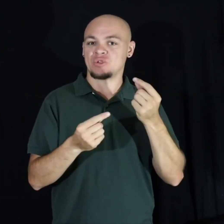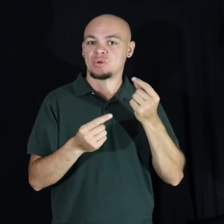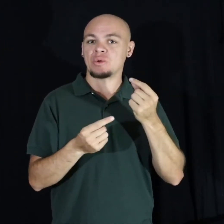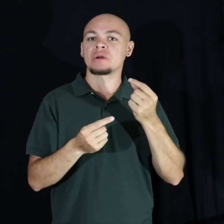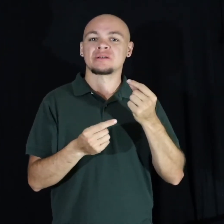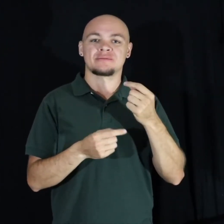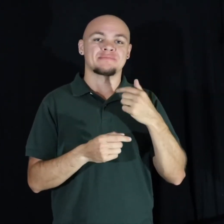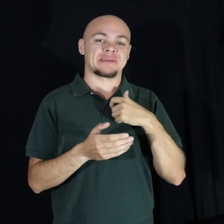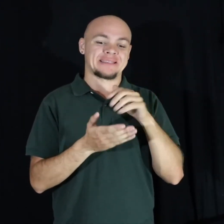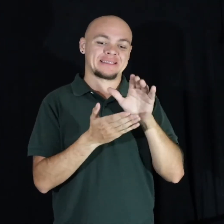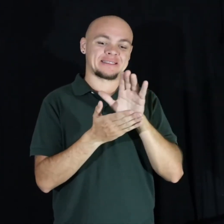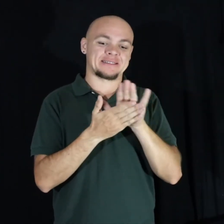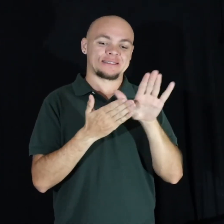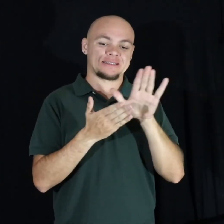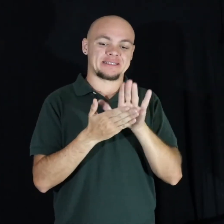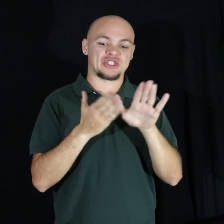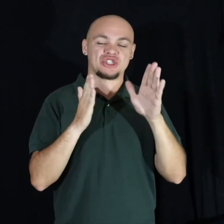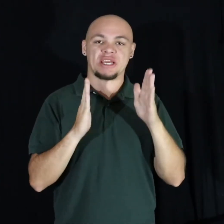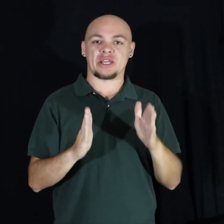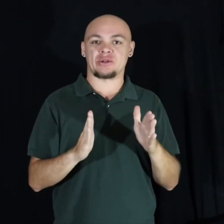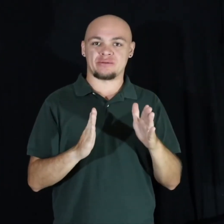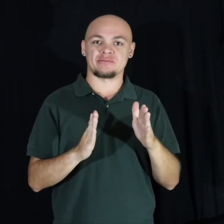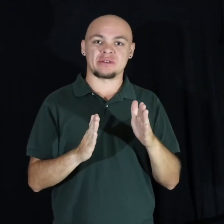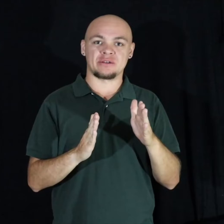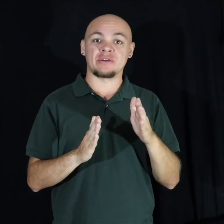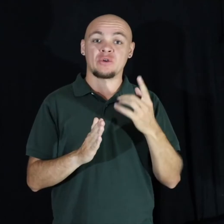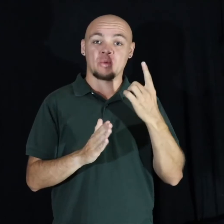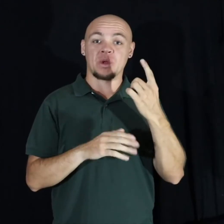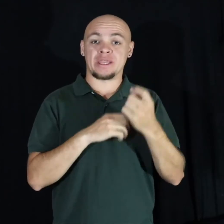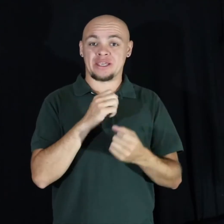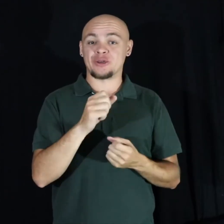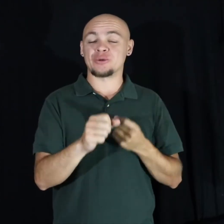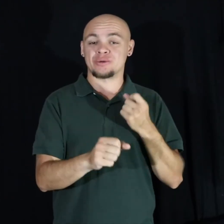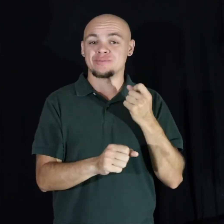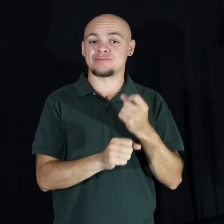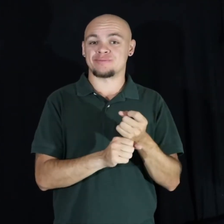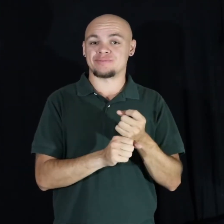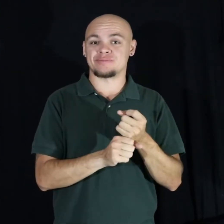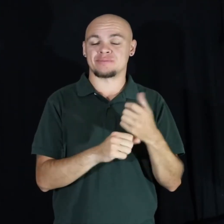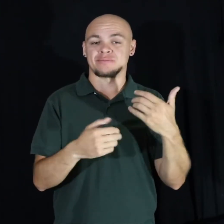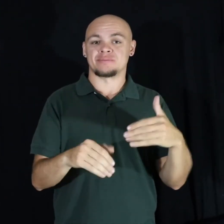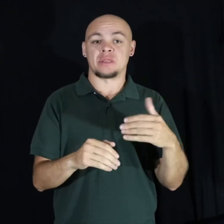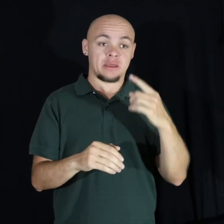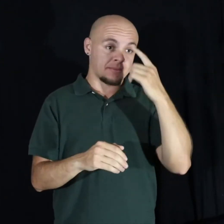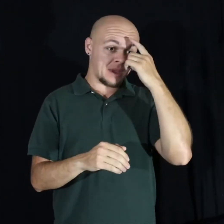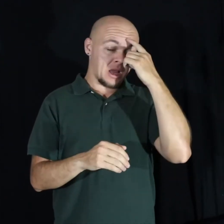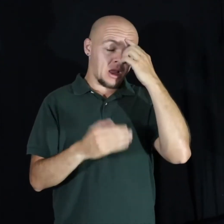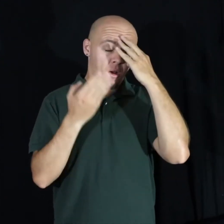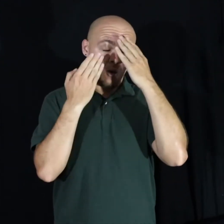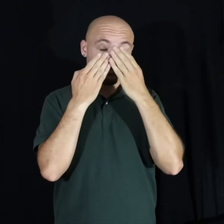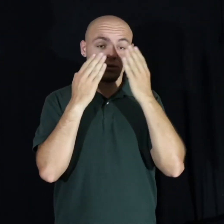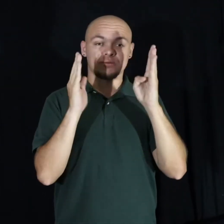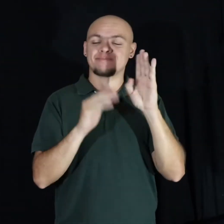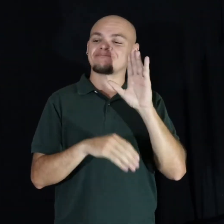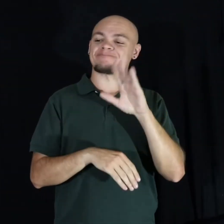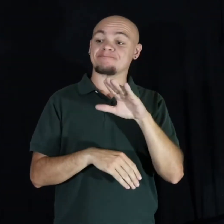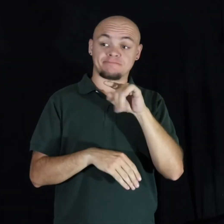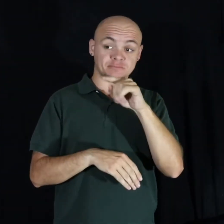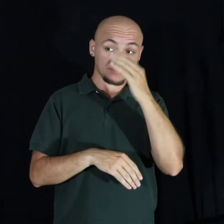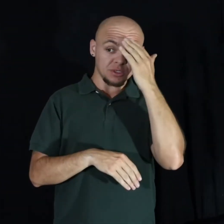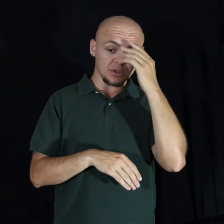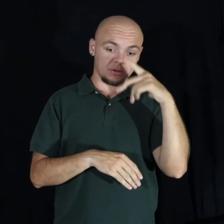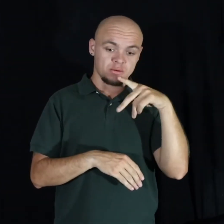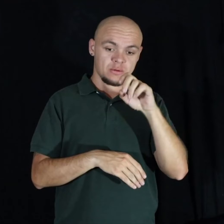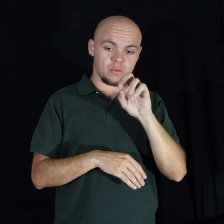as a janitor for the next year. Now, the eye-opening moment was when Gary said to me, Jason, did you know that